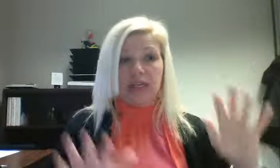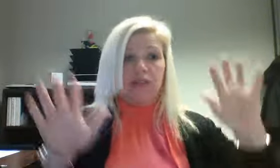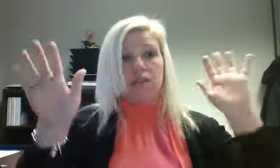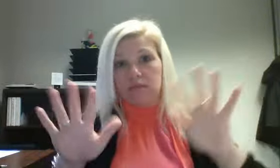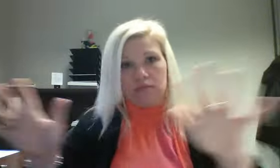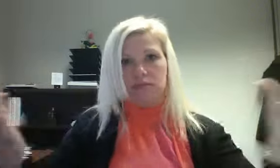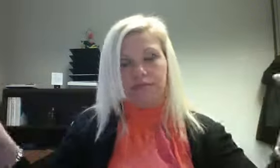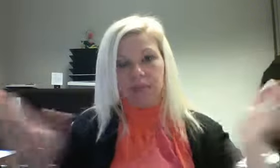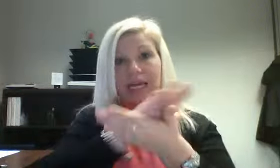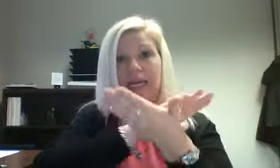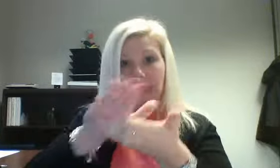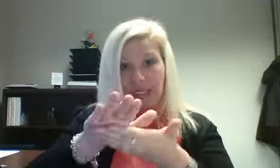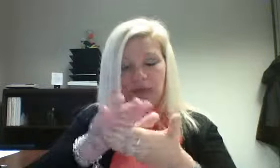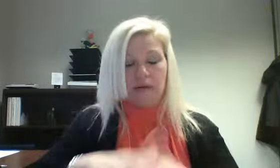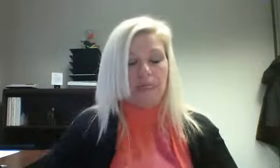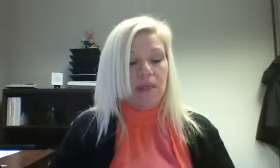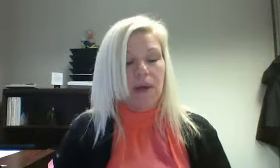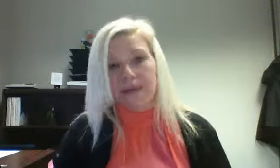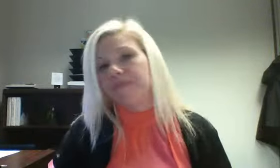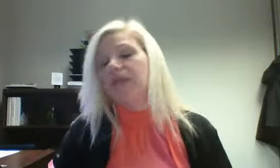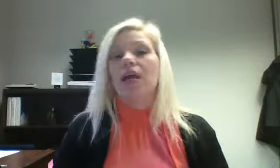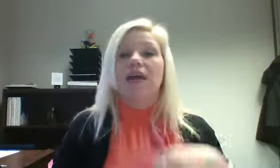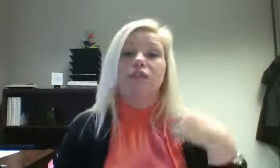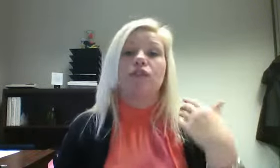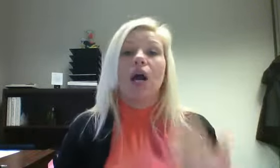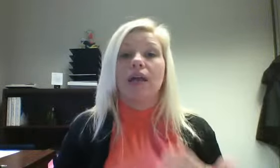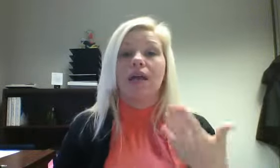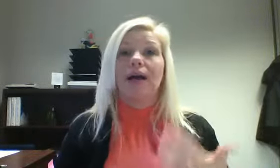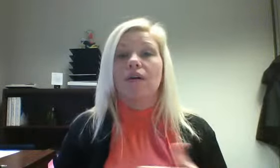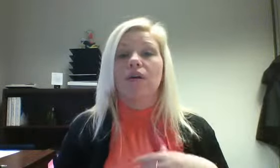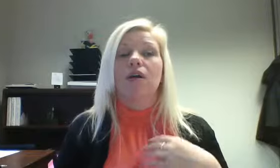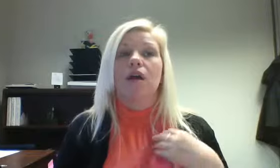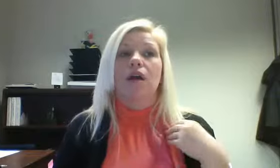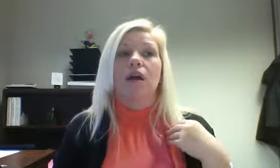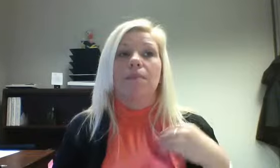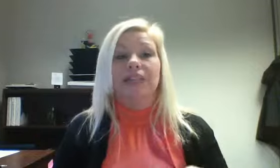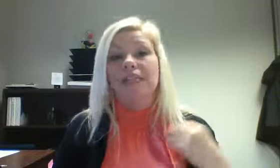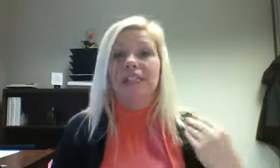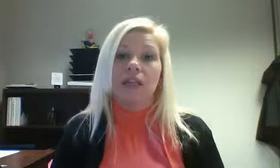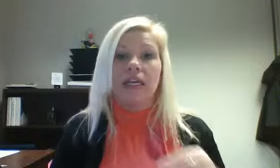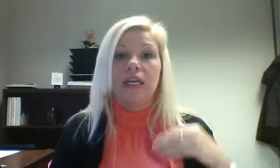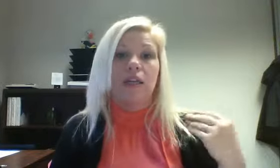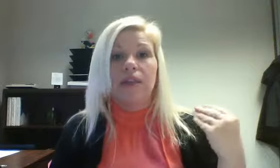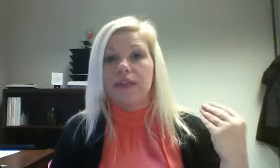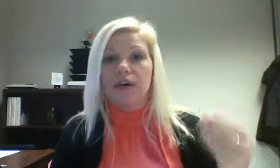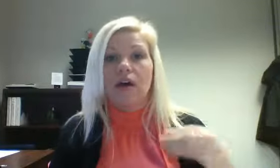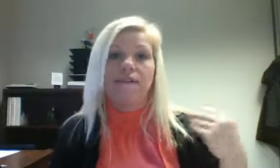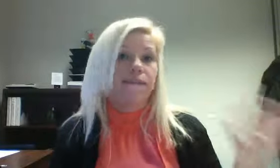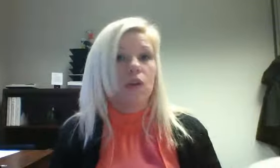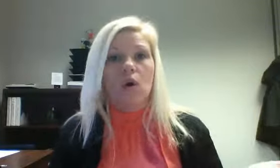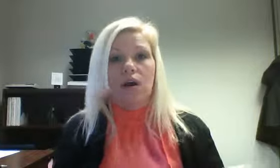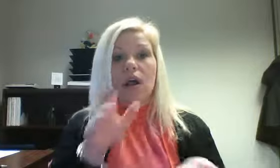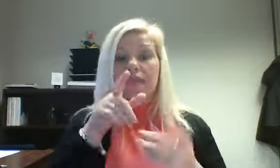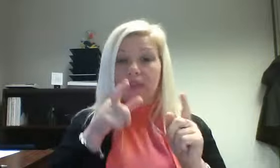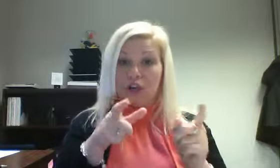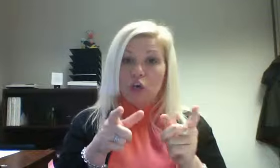clean, clean, okay? If you're talking about please clean the floor, then you